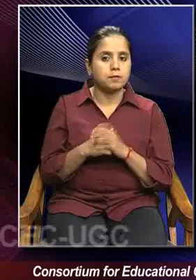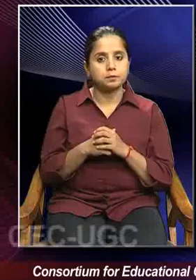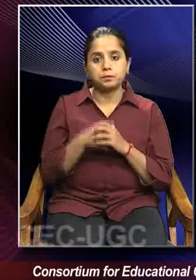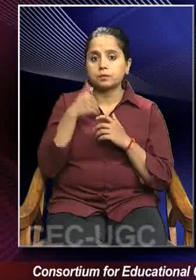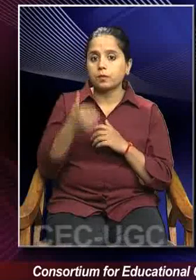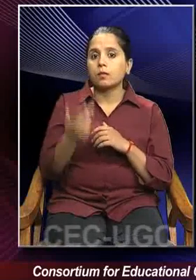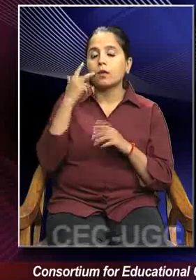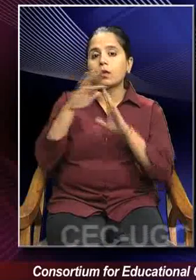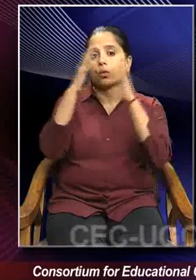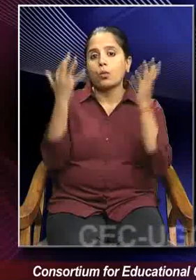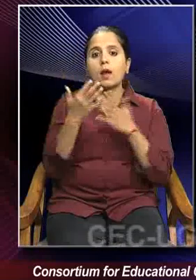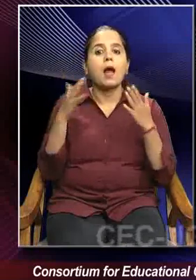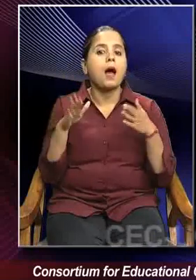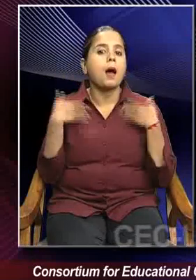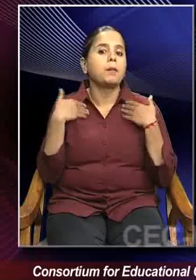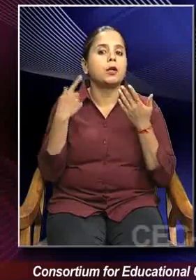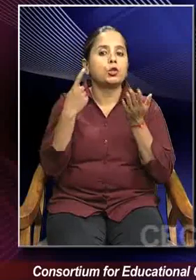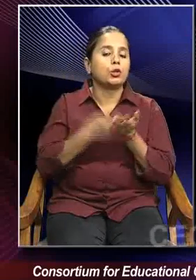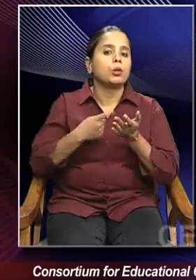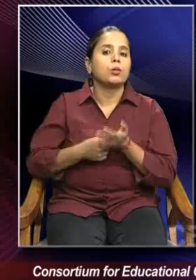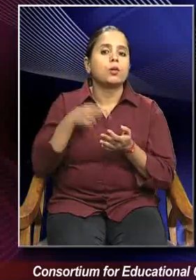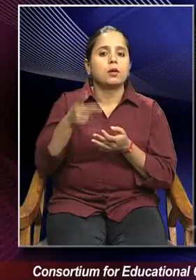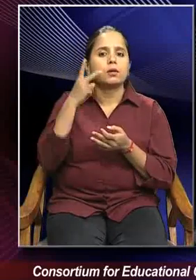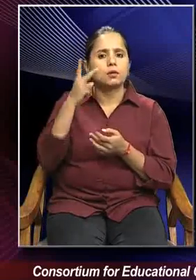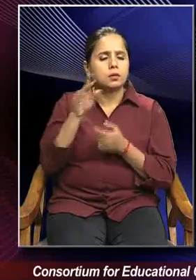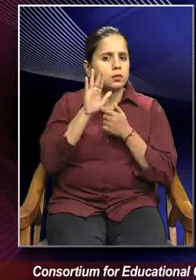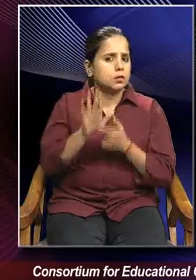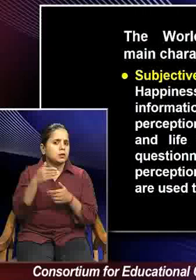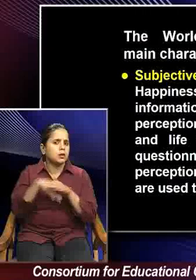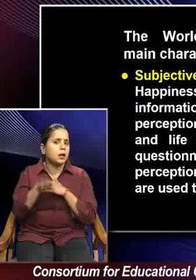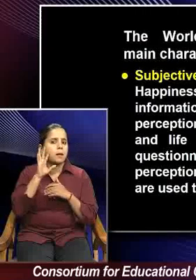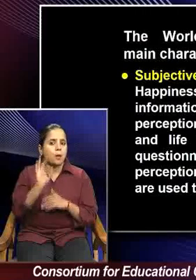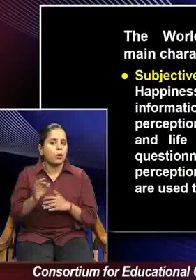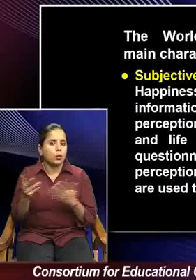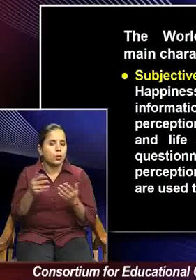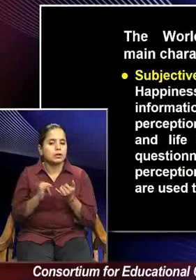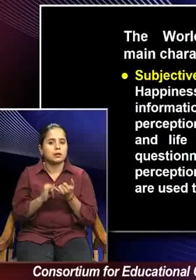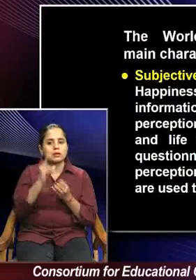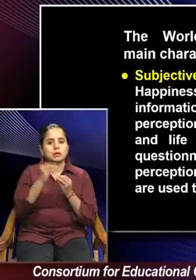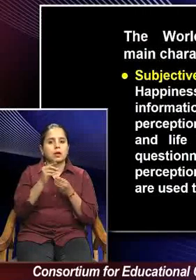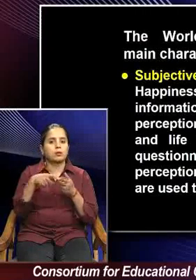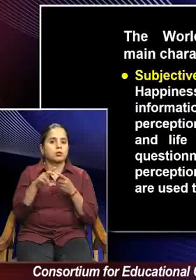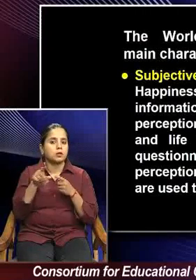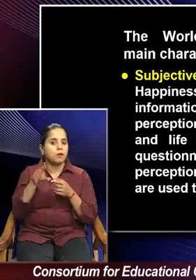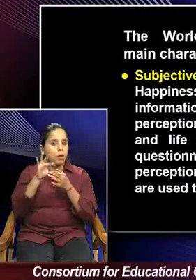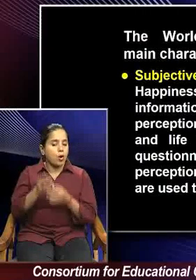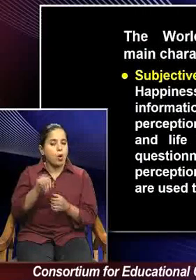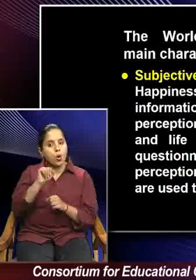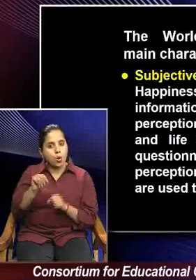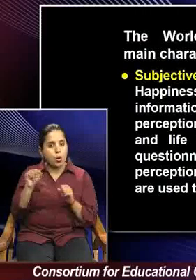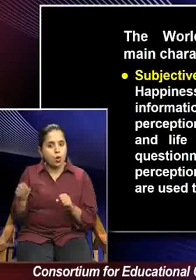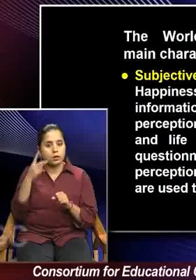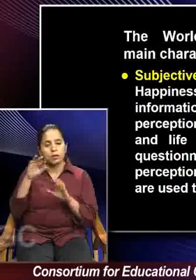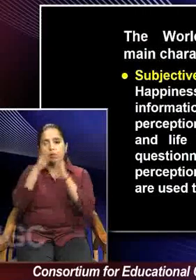the World Happiness Report's main characteristics are subjective well-being. The